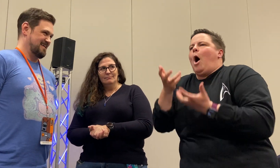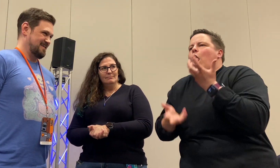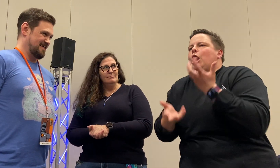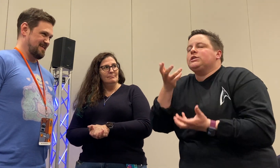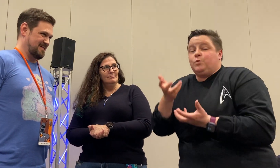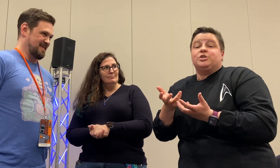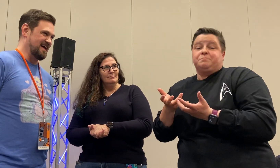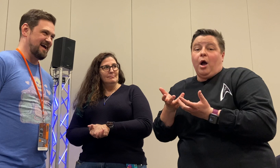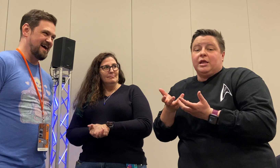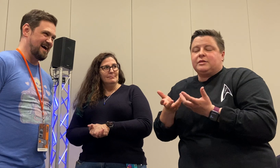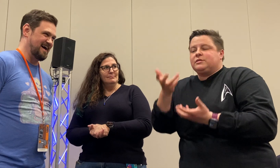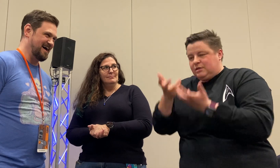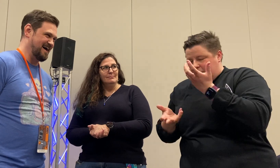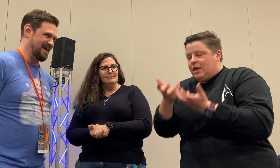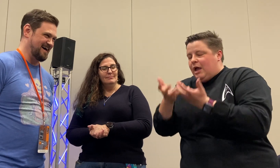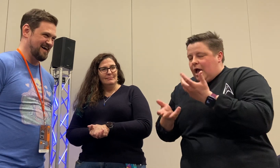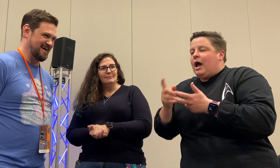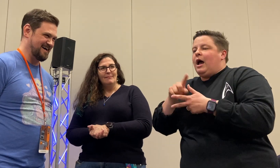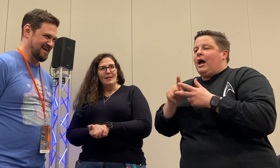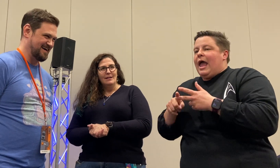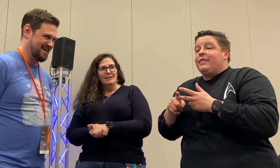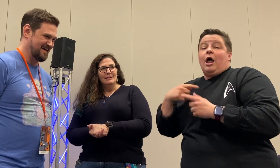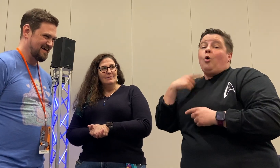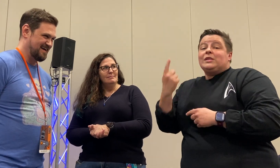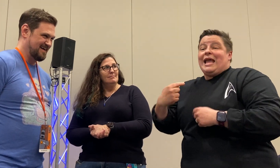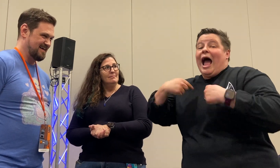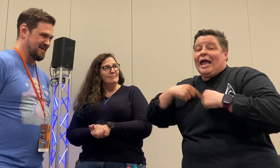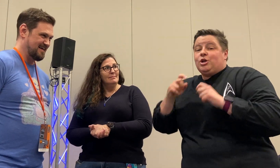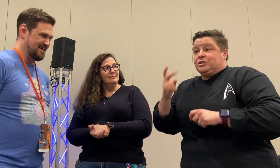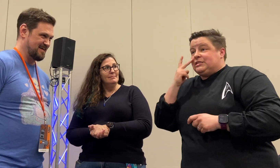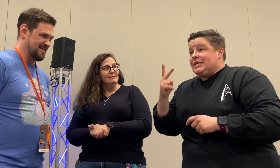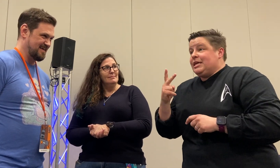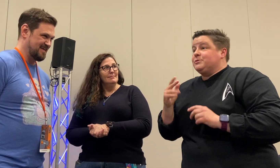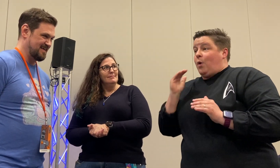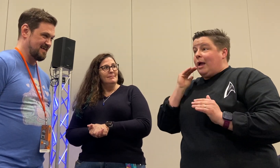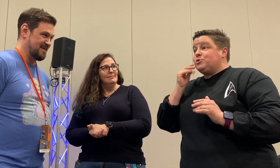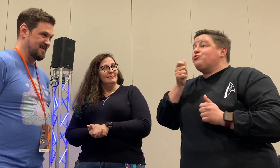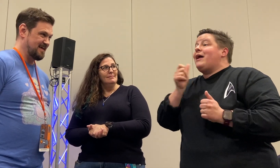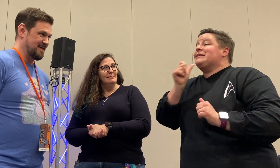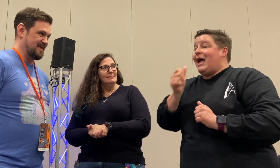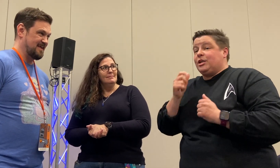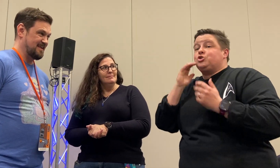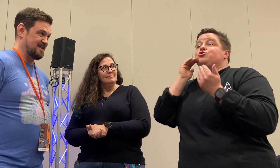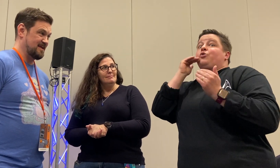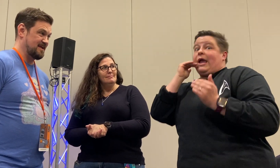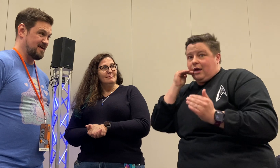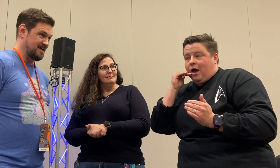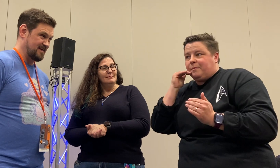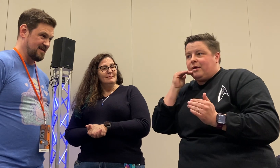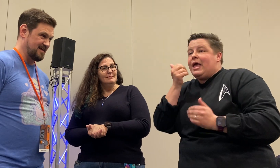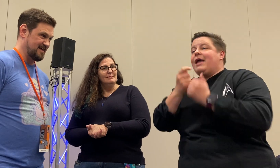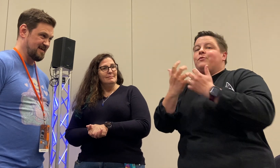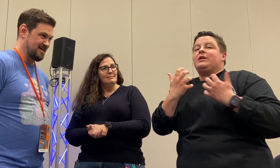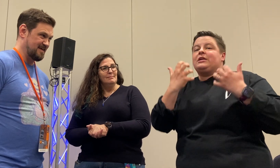which is bollocks. And then only I could see him. So I'm trying not to crack up. Everyone in the